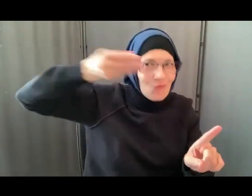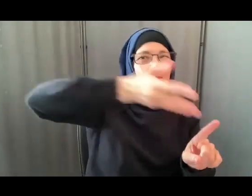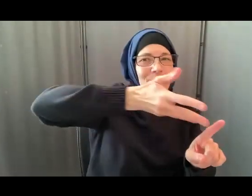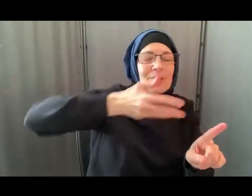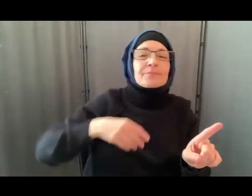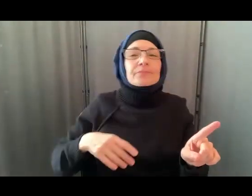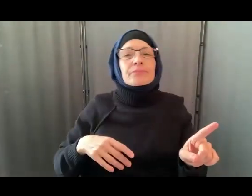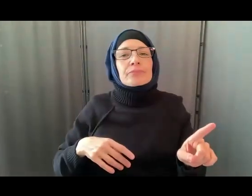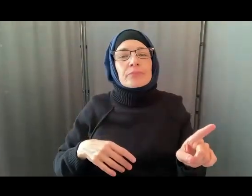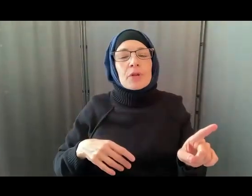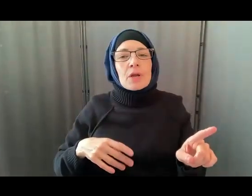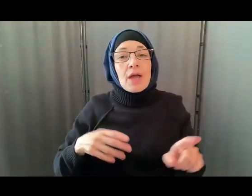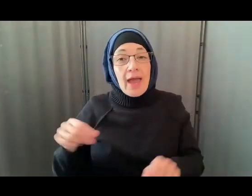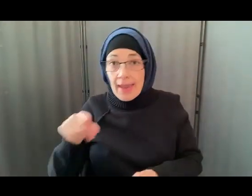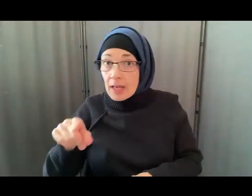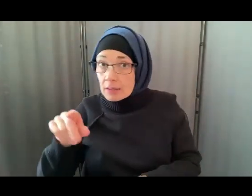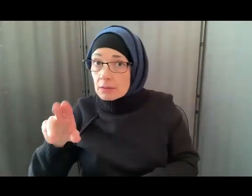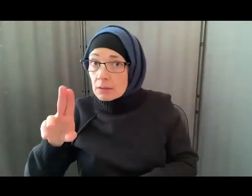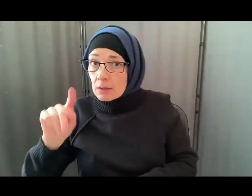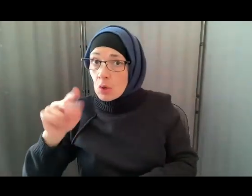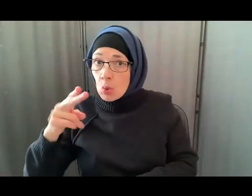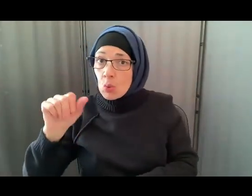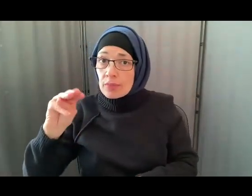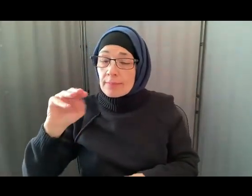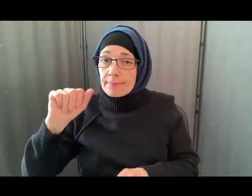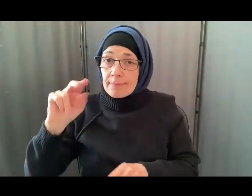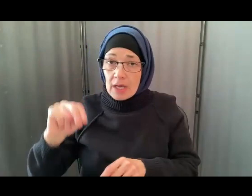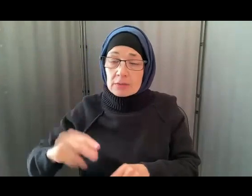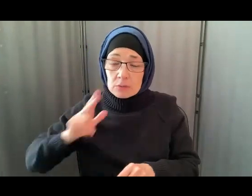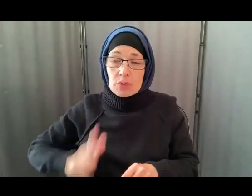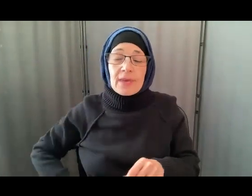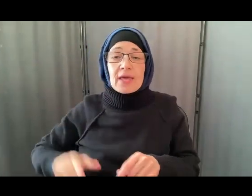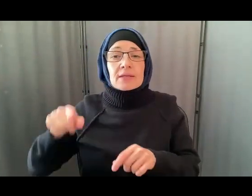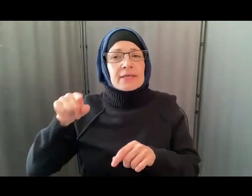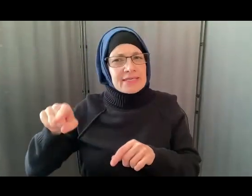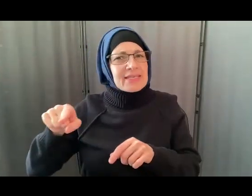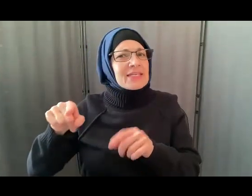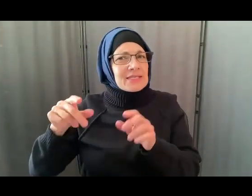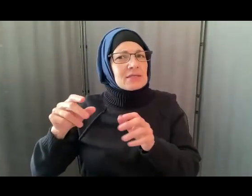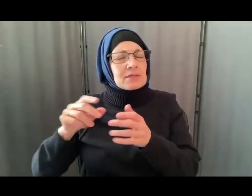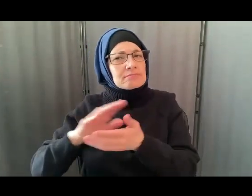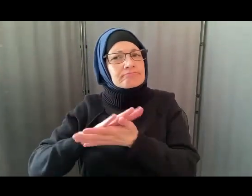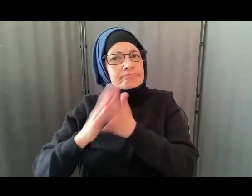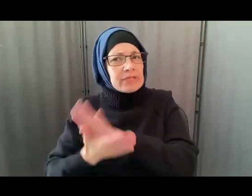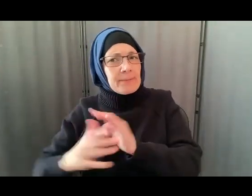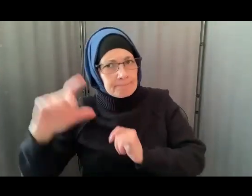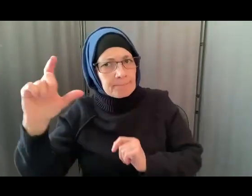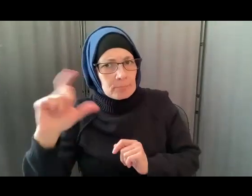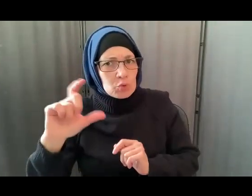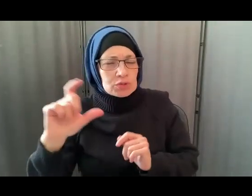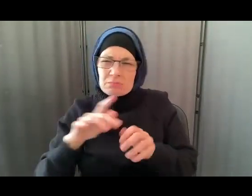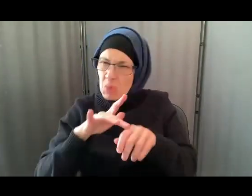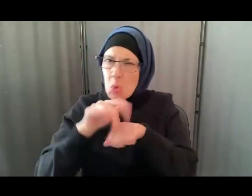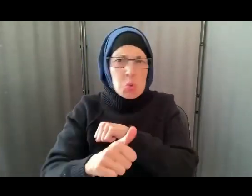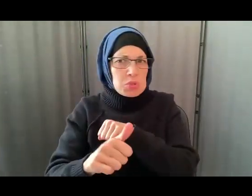was an early companion among us, the early to believe and follow the Prophet sallallahu alaihi wasallam,